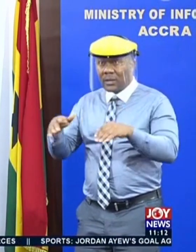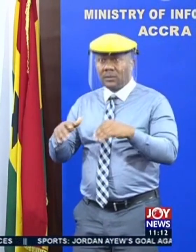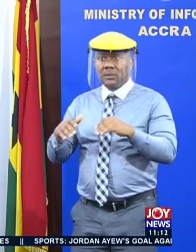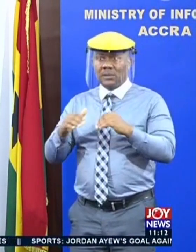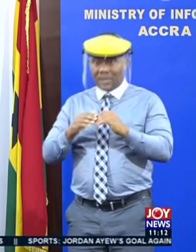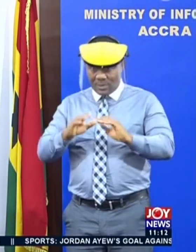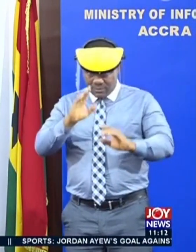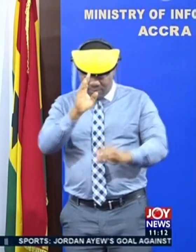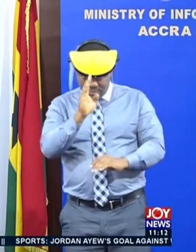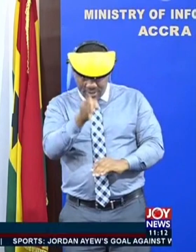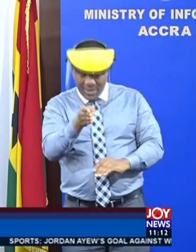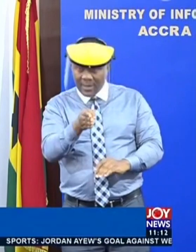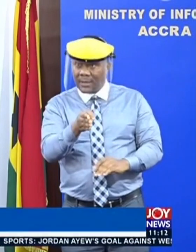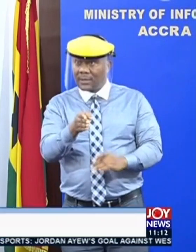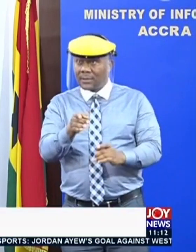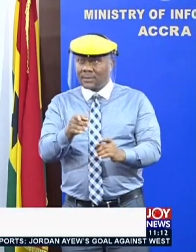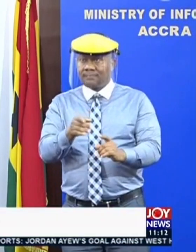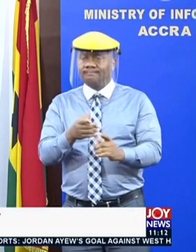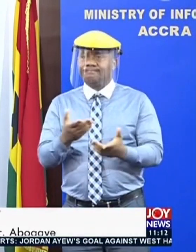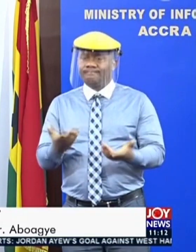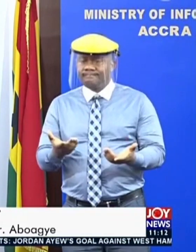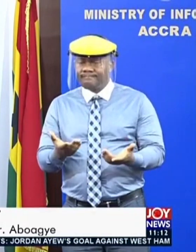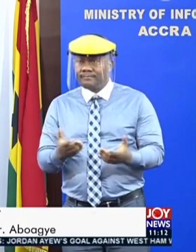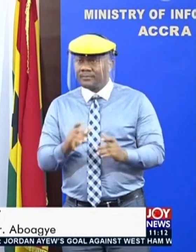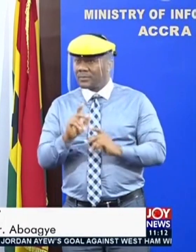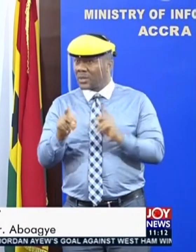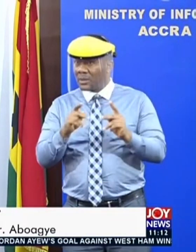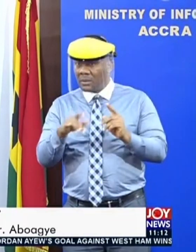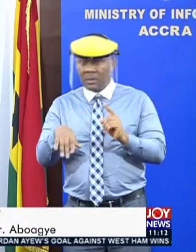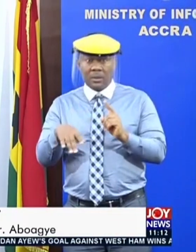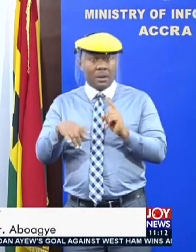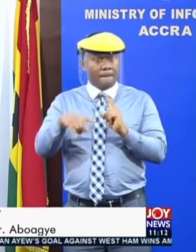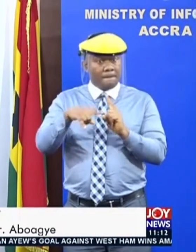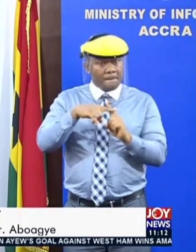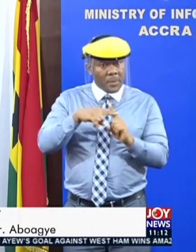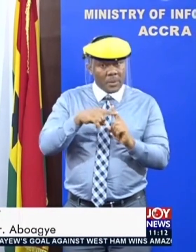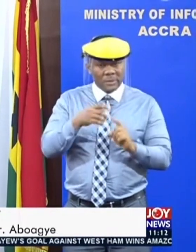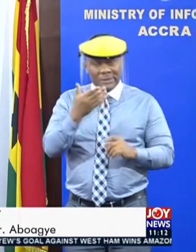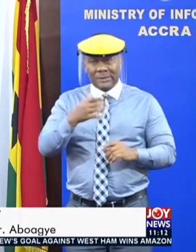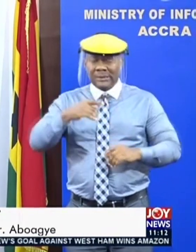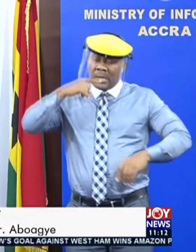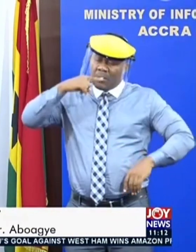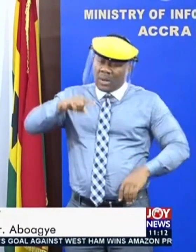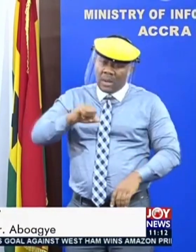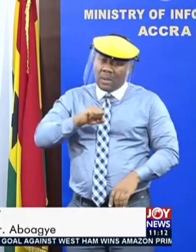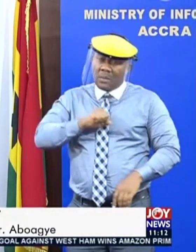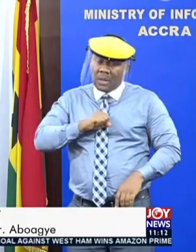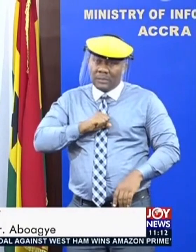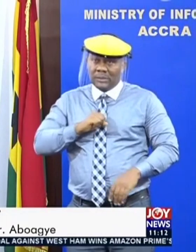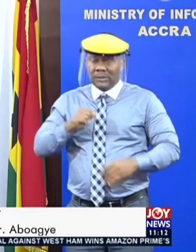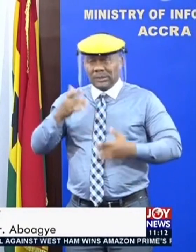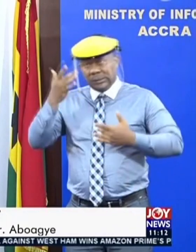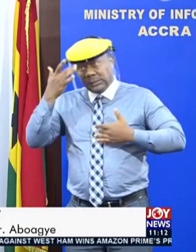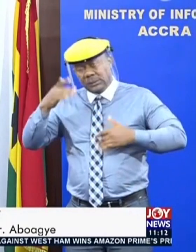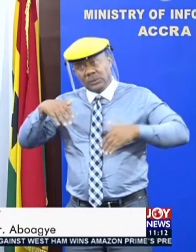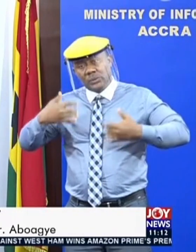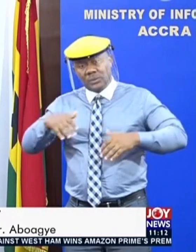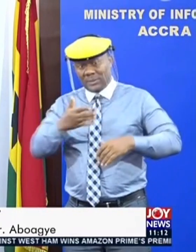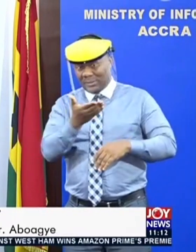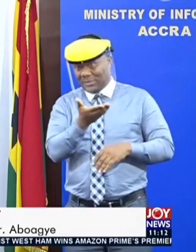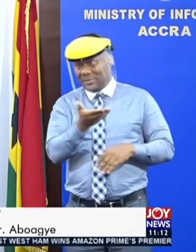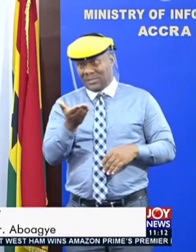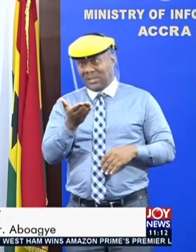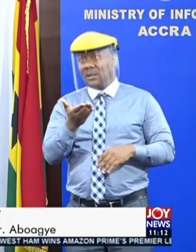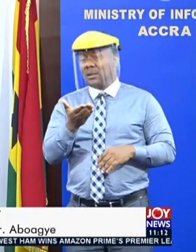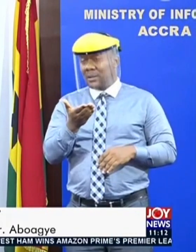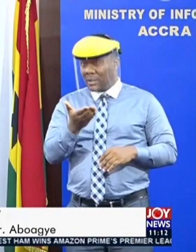more targeted testing, which means that people who are showing symptoms and their contacts and high risk groups. So you